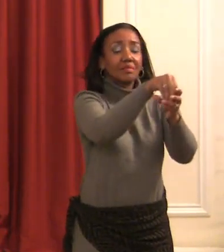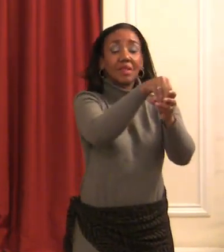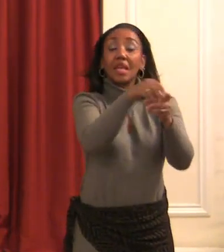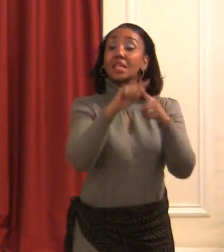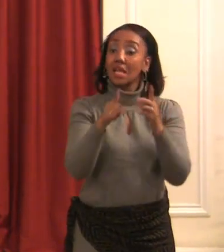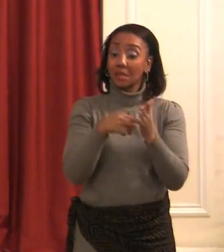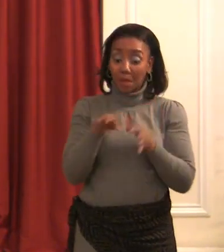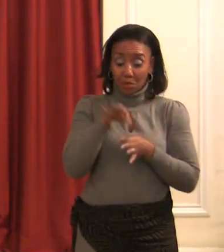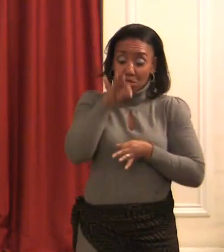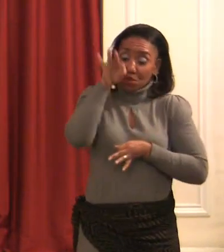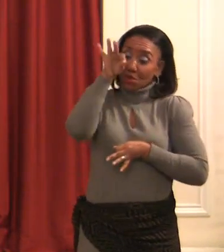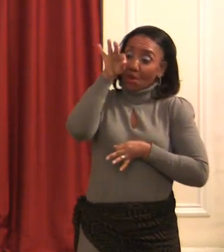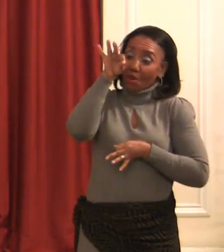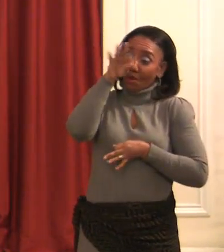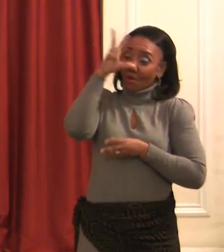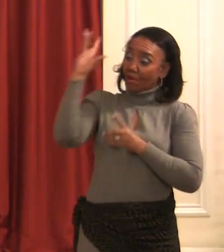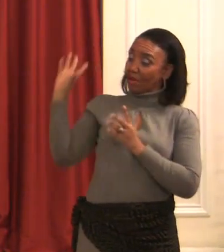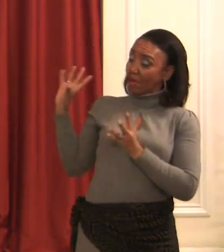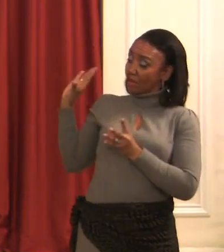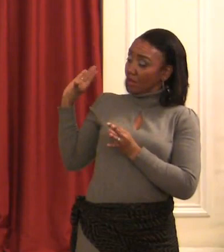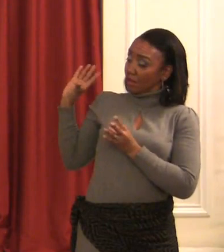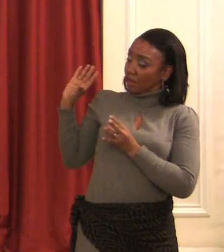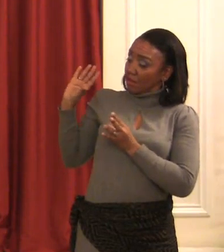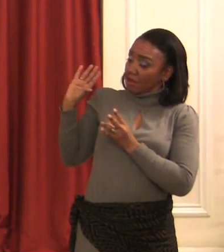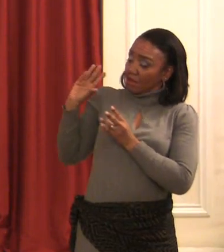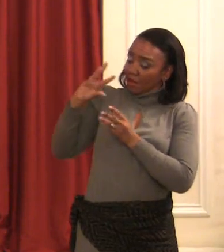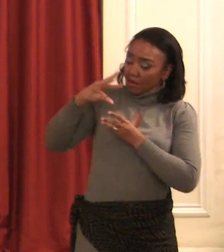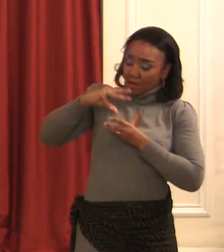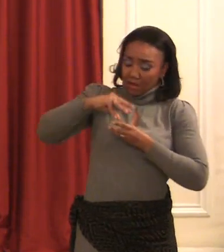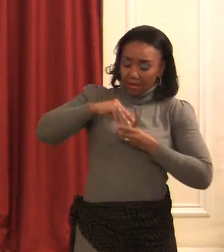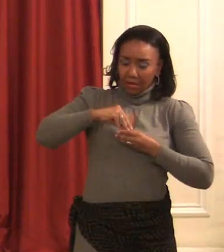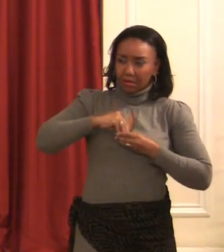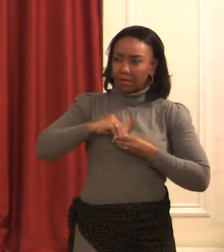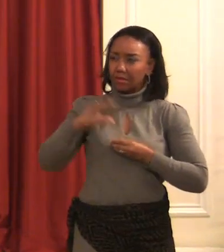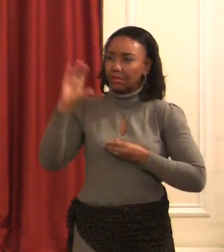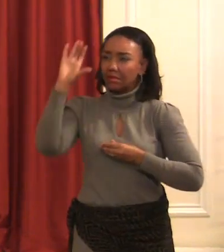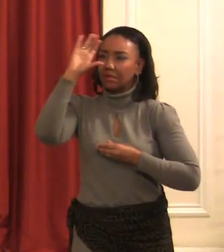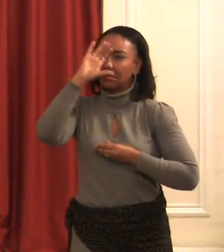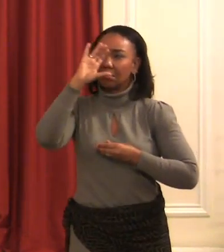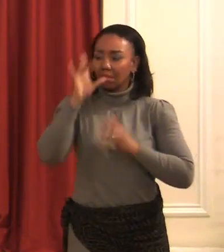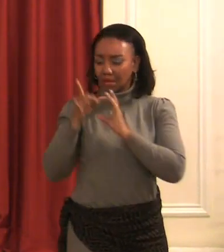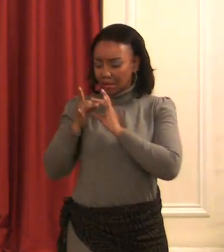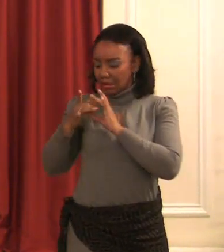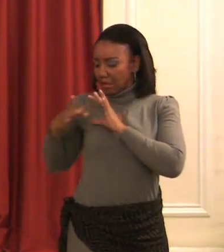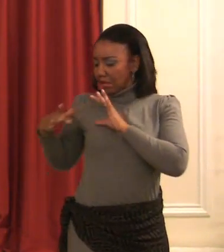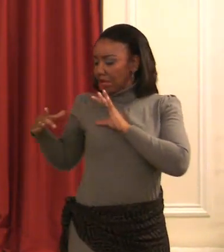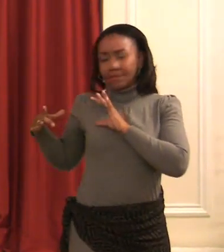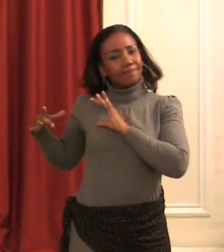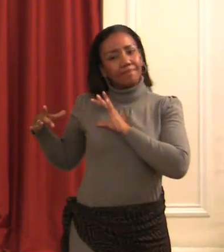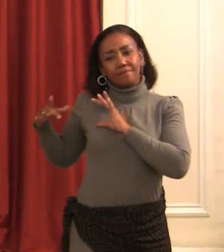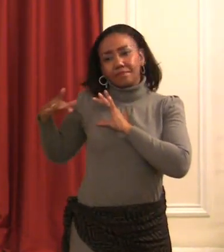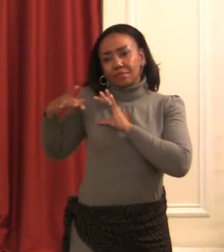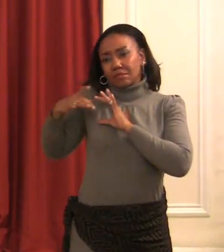memories, baggage if you will, that they are unwilling or unable to relieve themselves of.